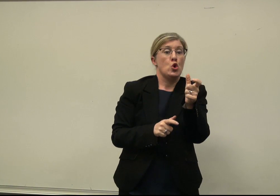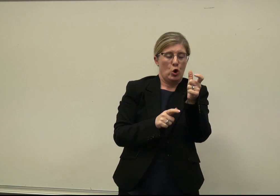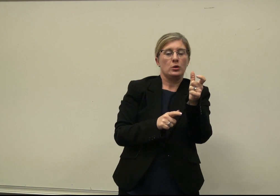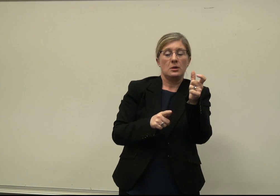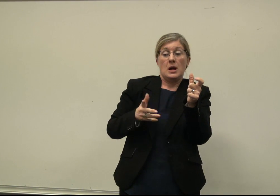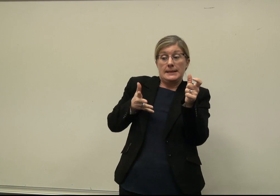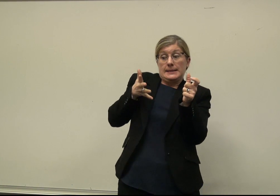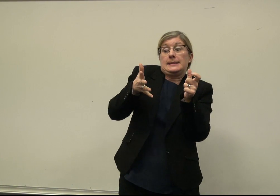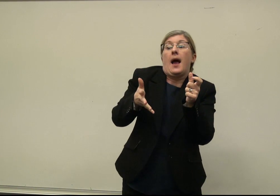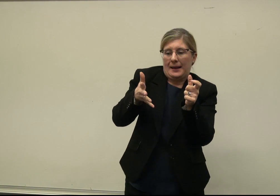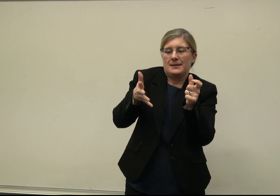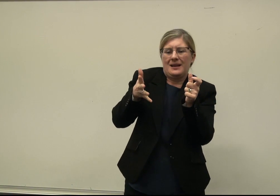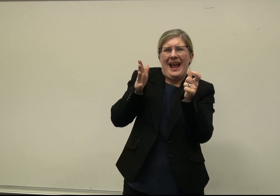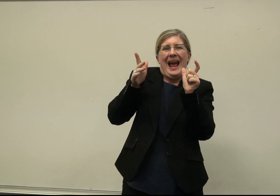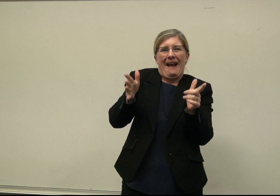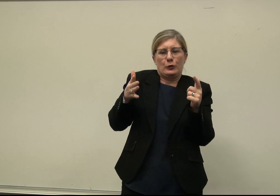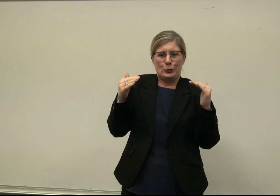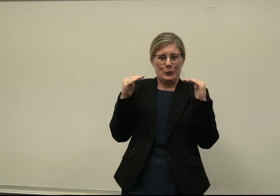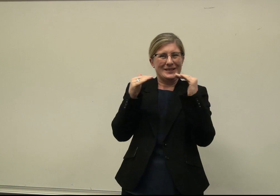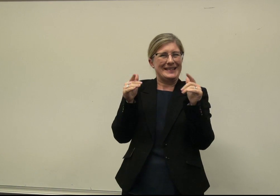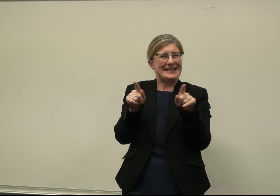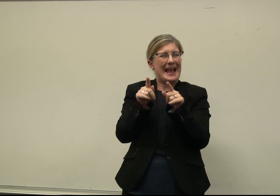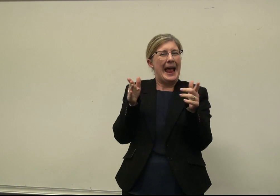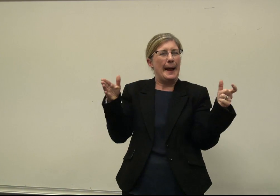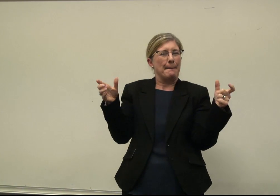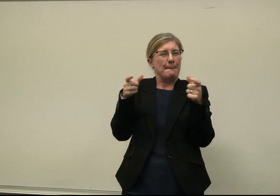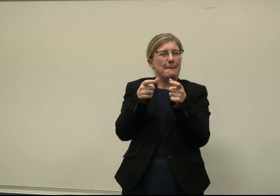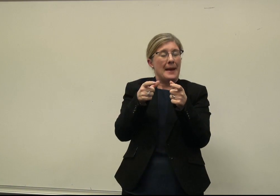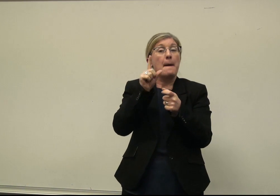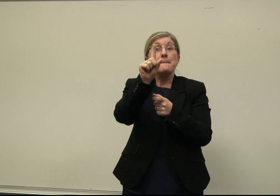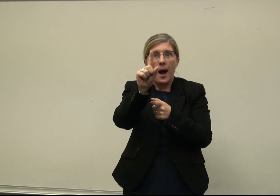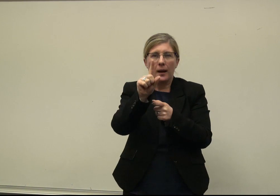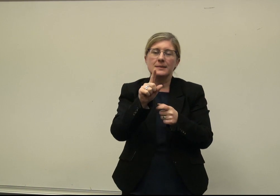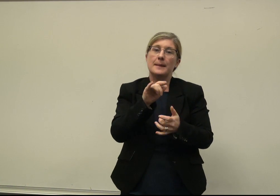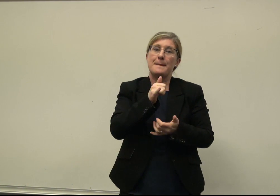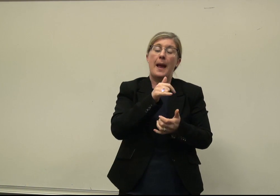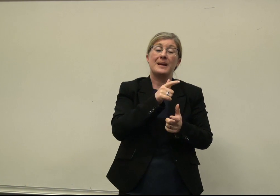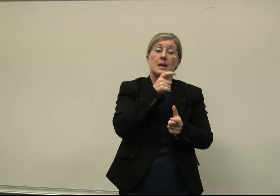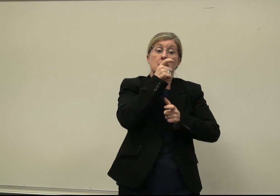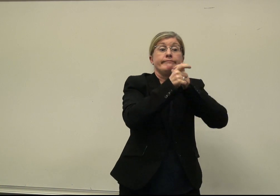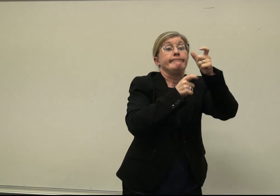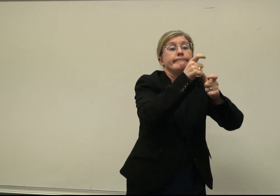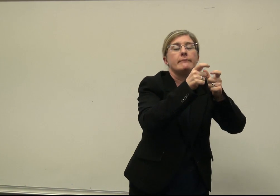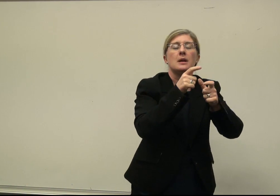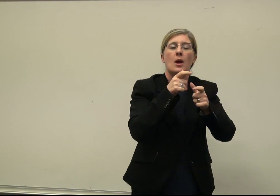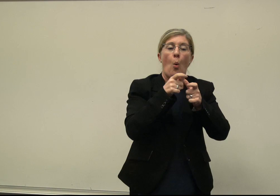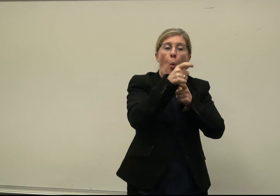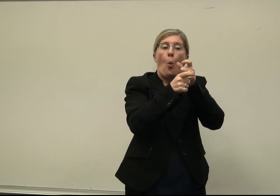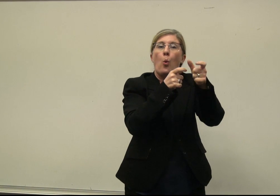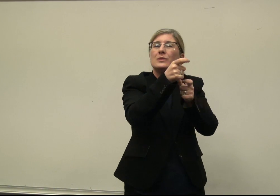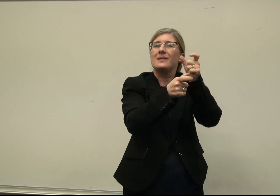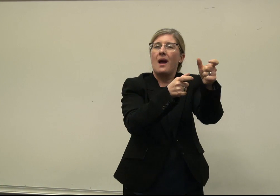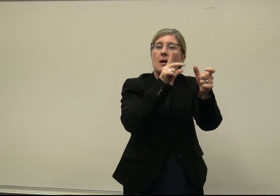example, word order, the word order of the spoken language may be different from the word order of the sign language. And